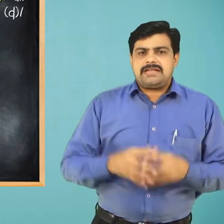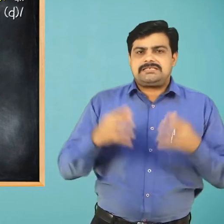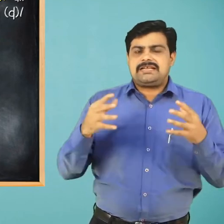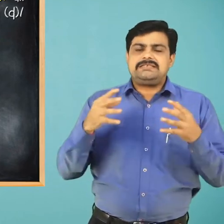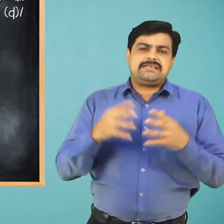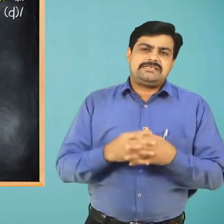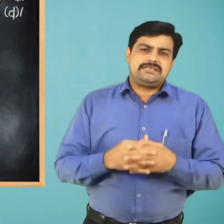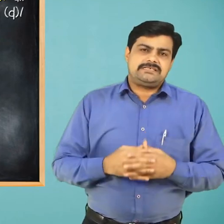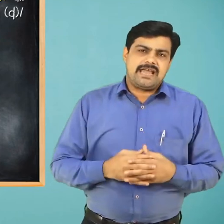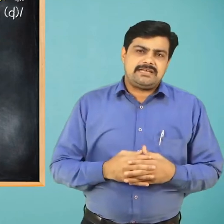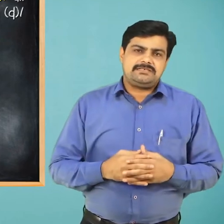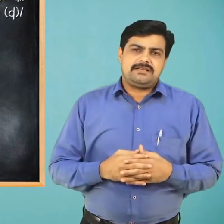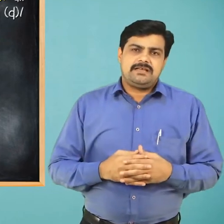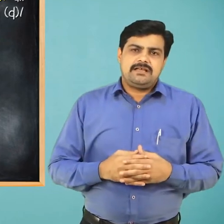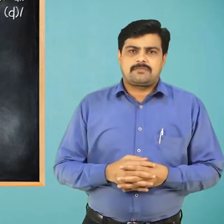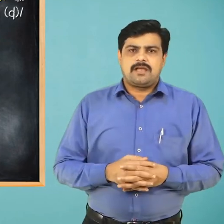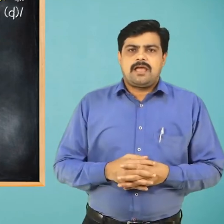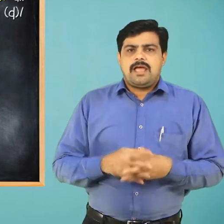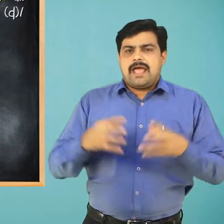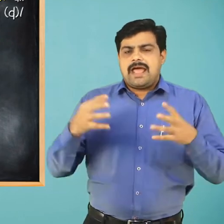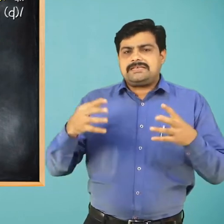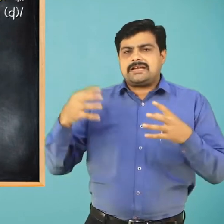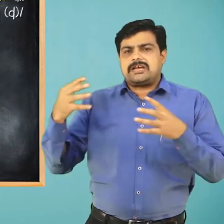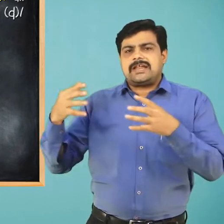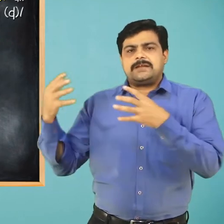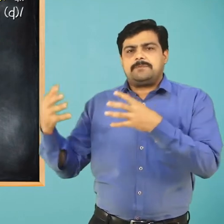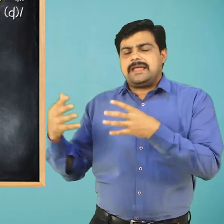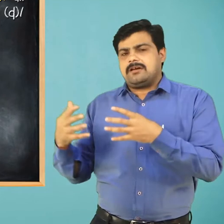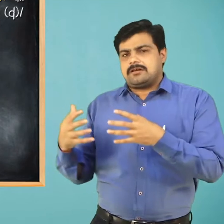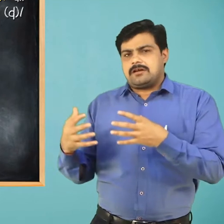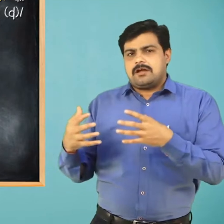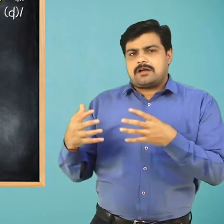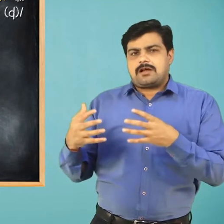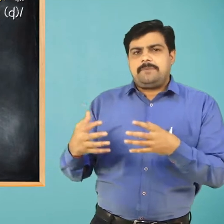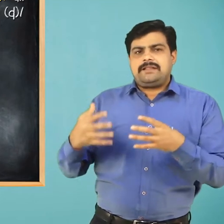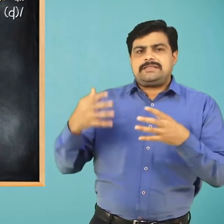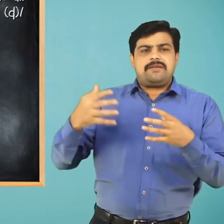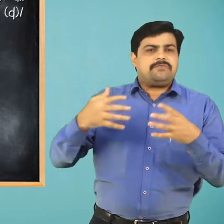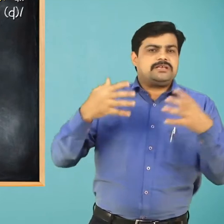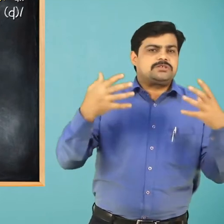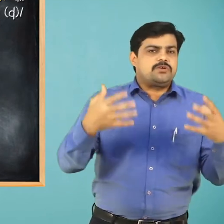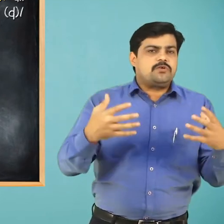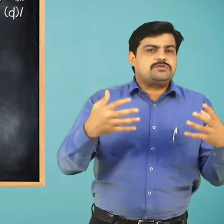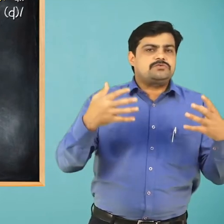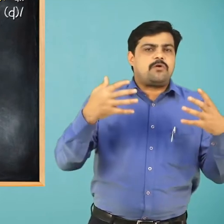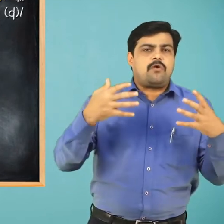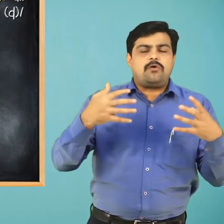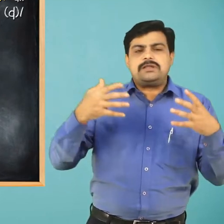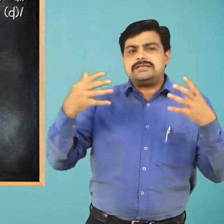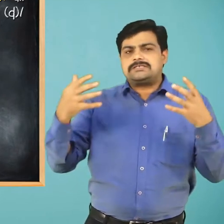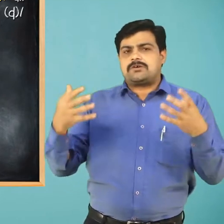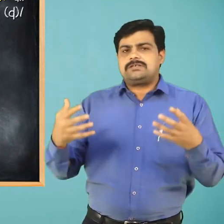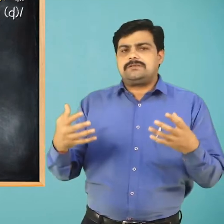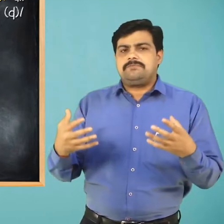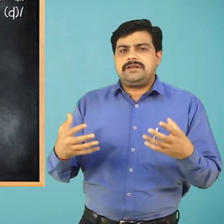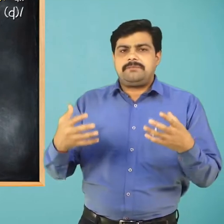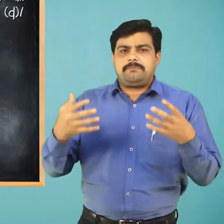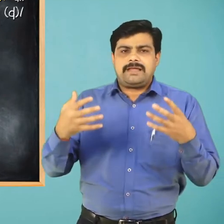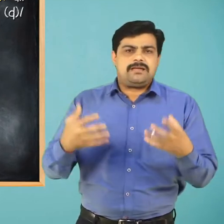say the sentence as a great player, Kapil Dev is known to all his contemporary